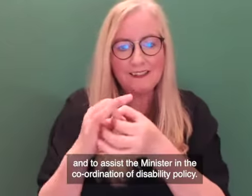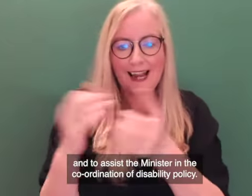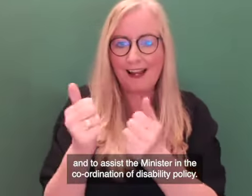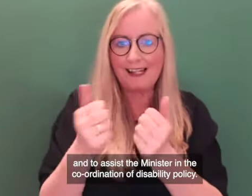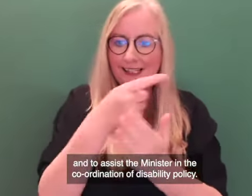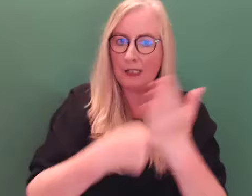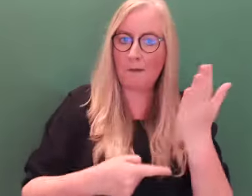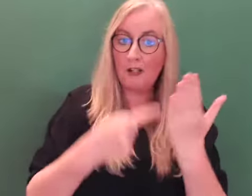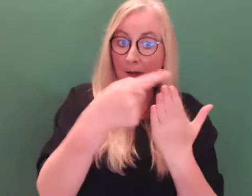disability policy.